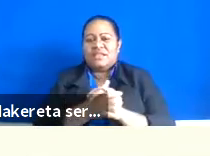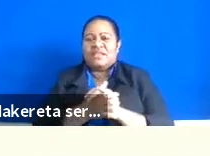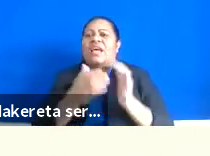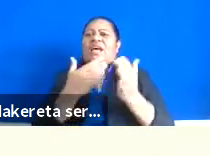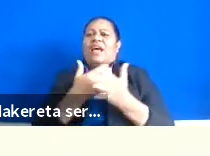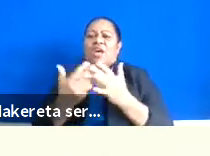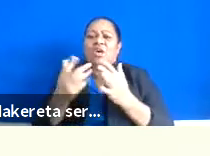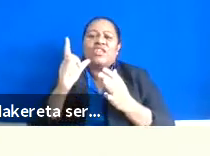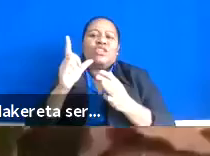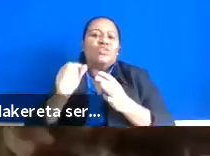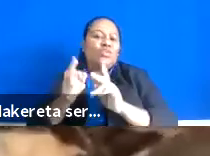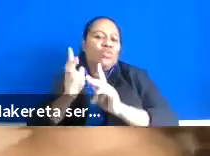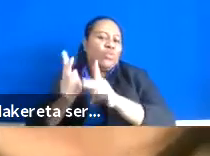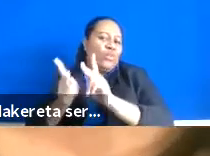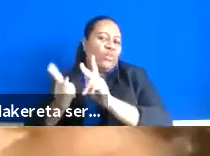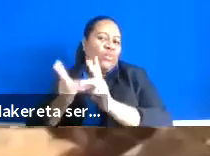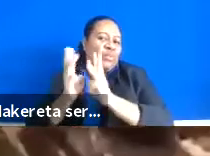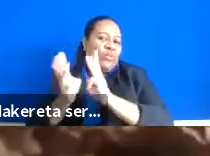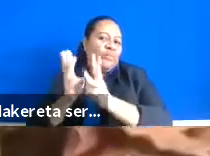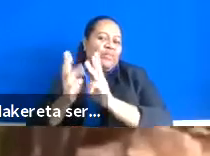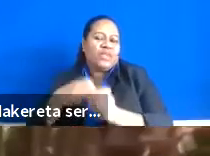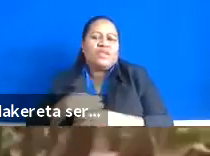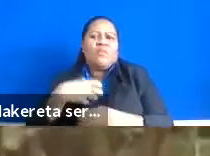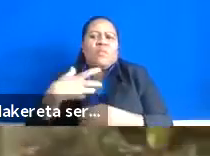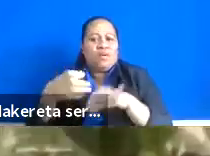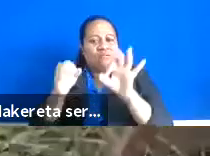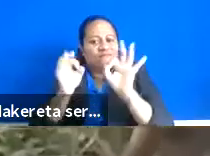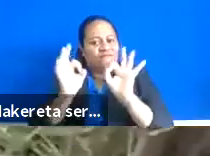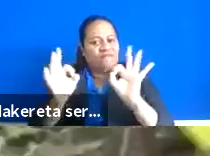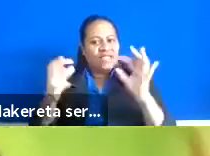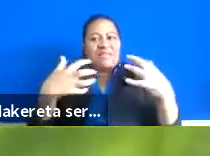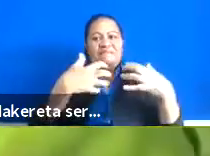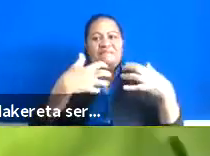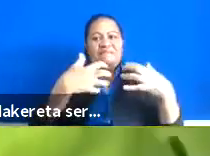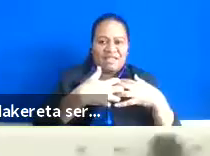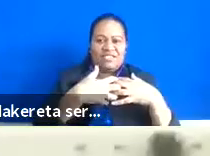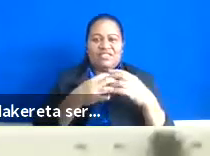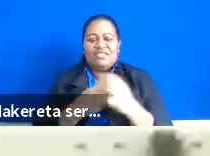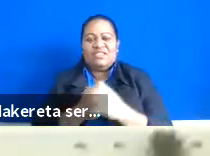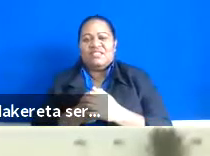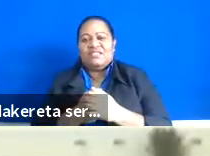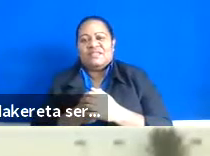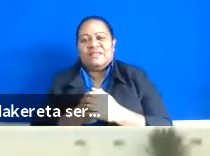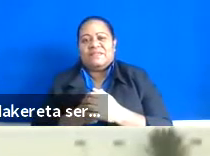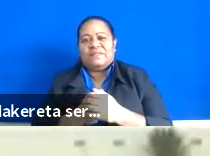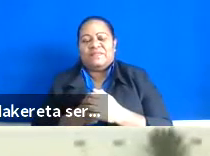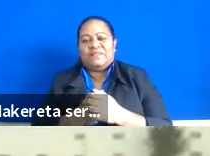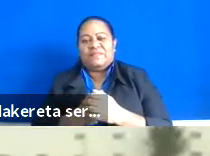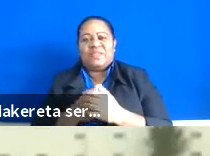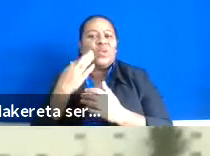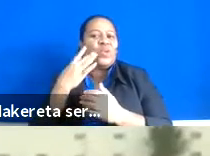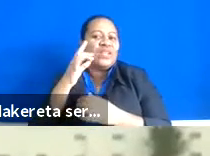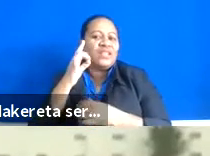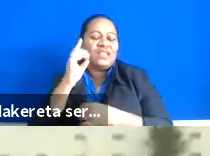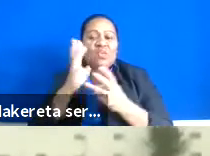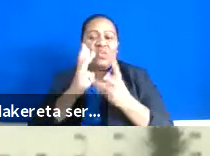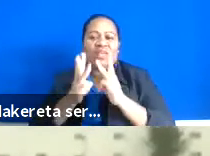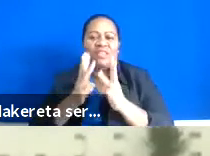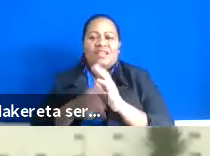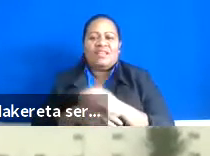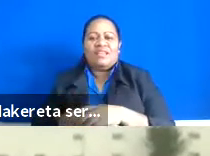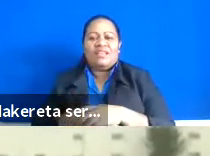we may have a more accurate and relevant way of forecasting weather and enable our